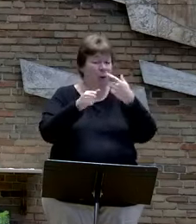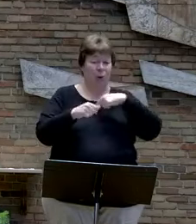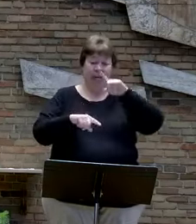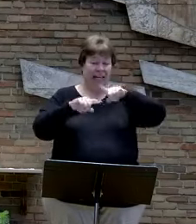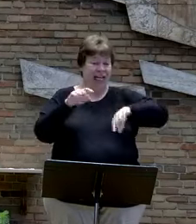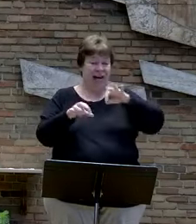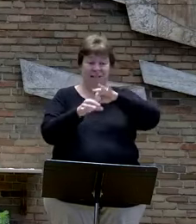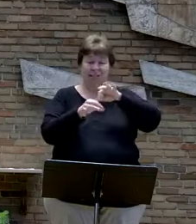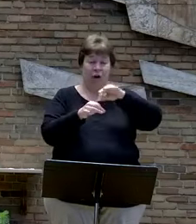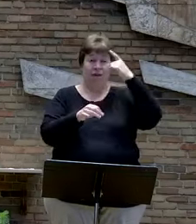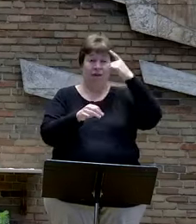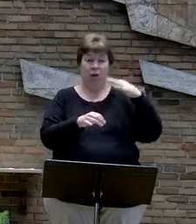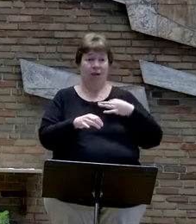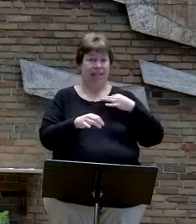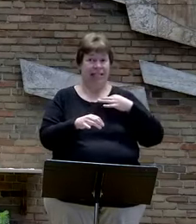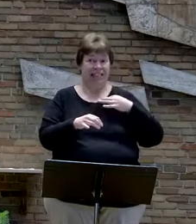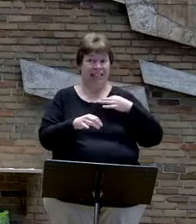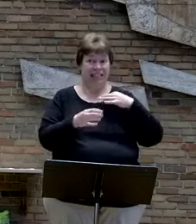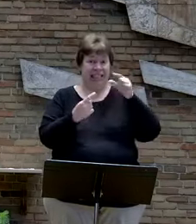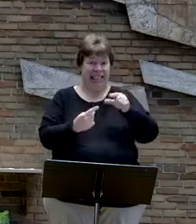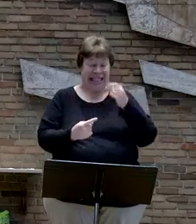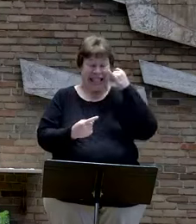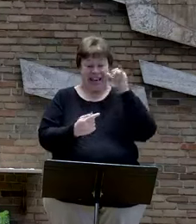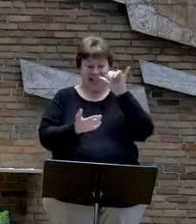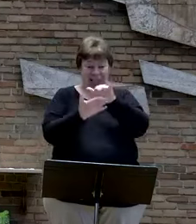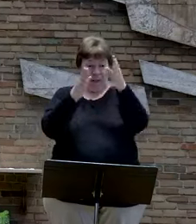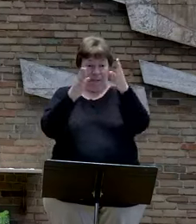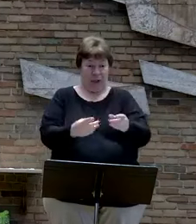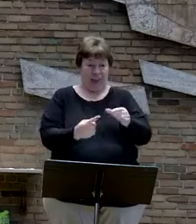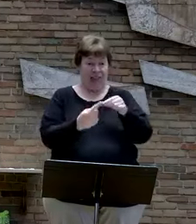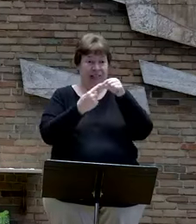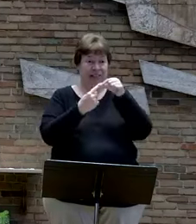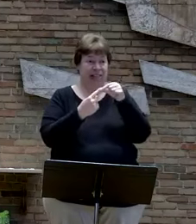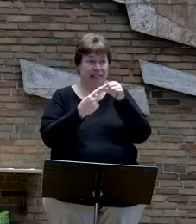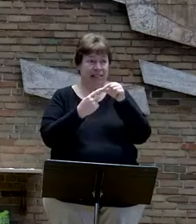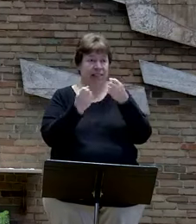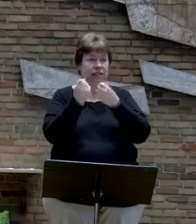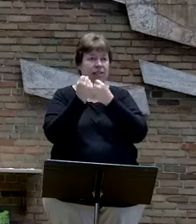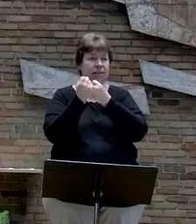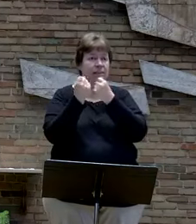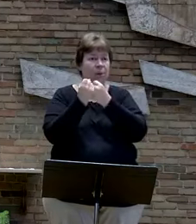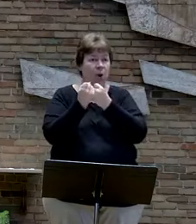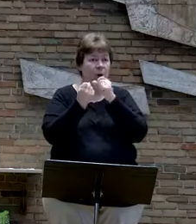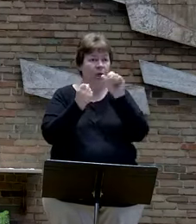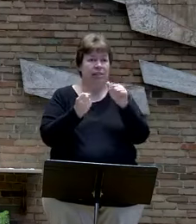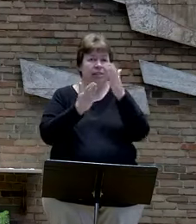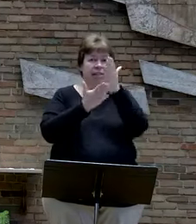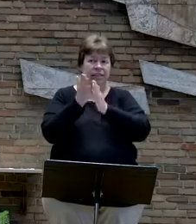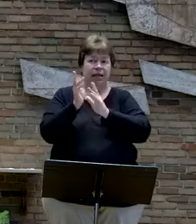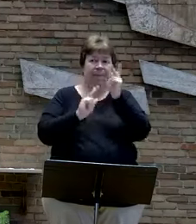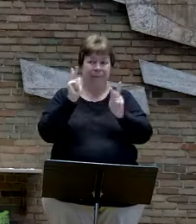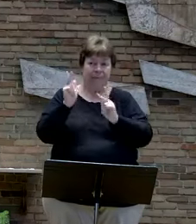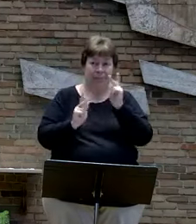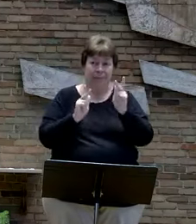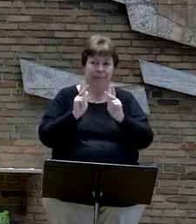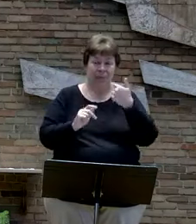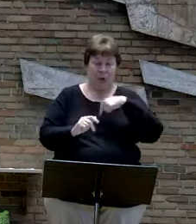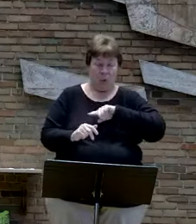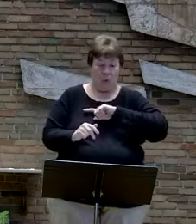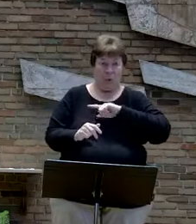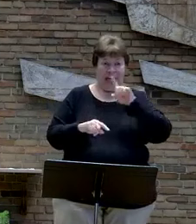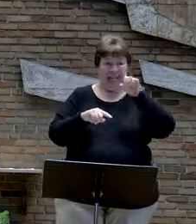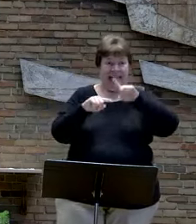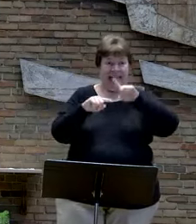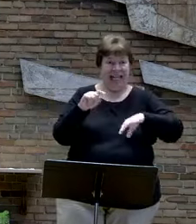for a candidate particularly in support of a grave evil. So we cannot vote for a candidate because of